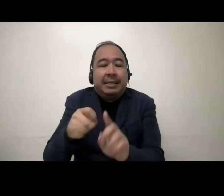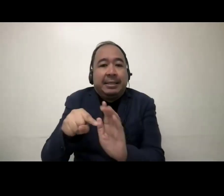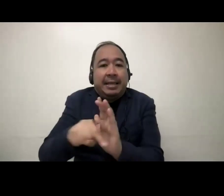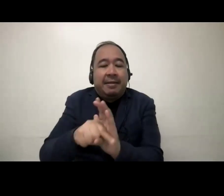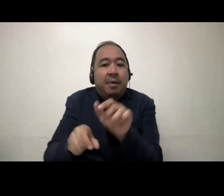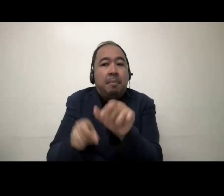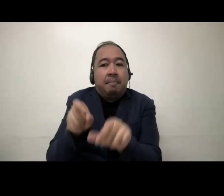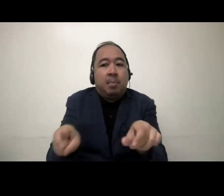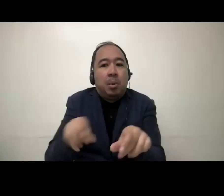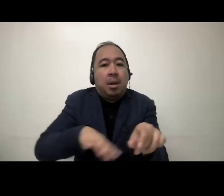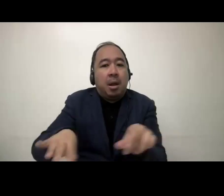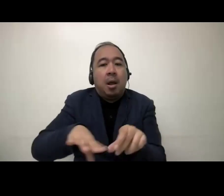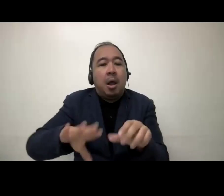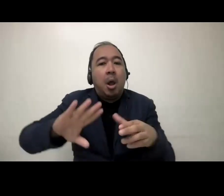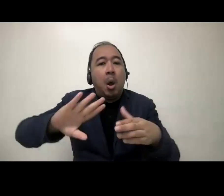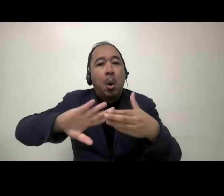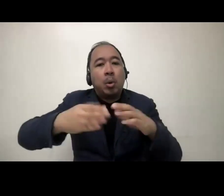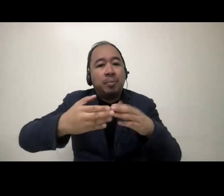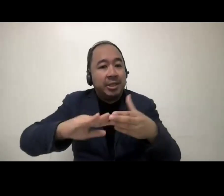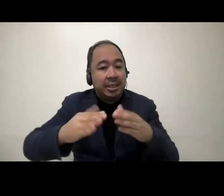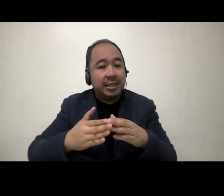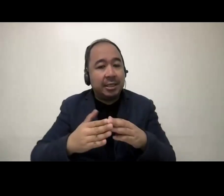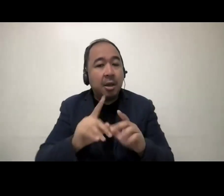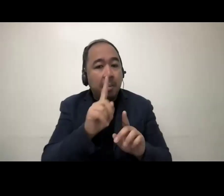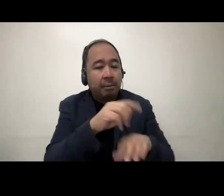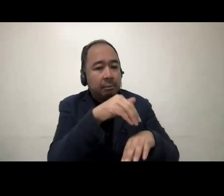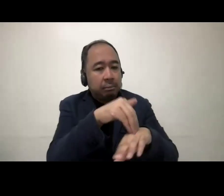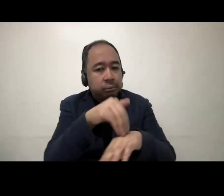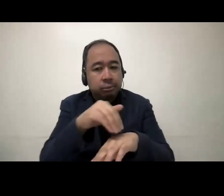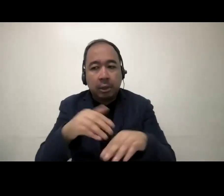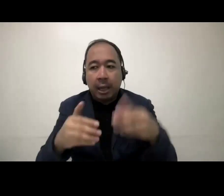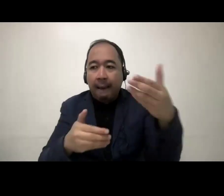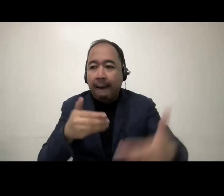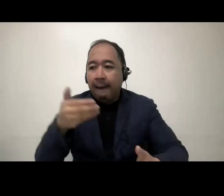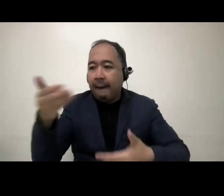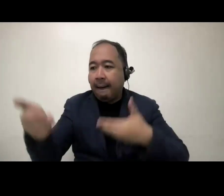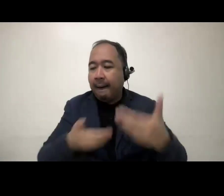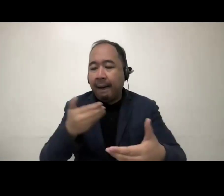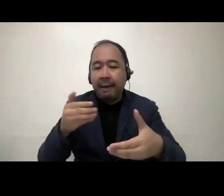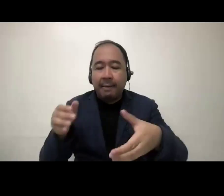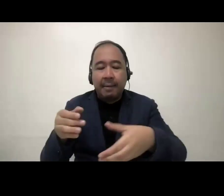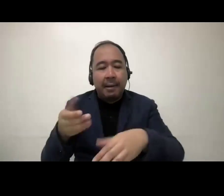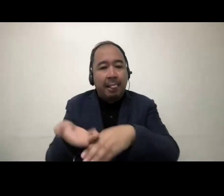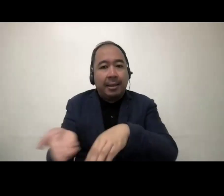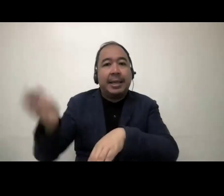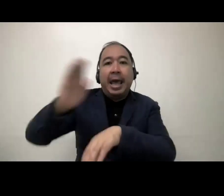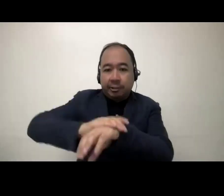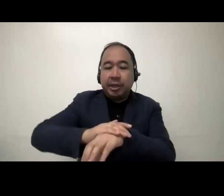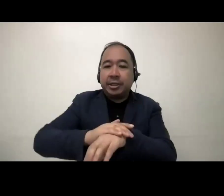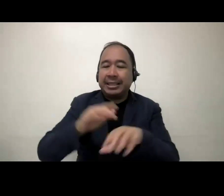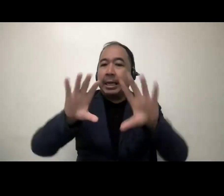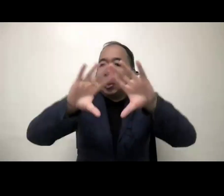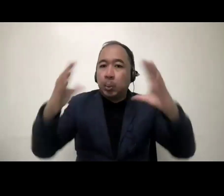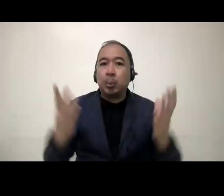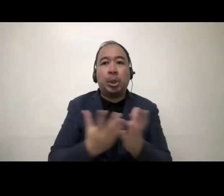would like to remind us that we hire experts, the best experts around the world in terms of accountability, to make good decisions and to run